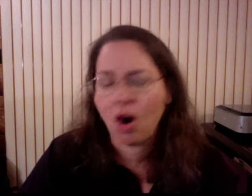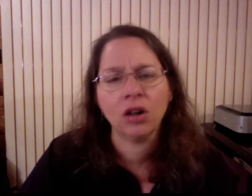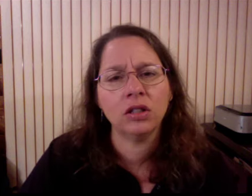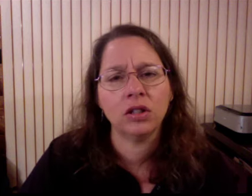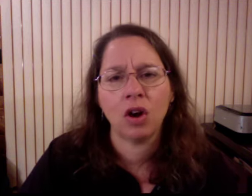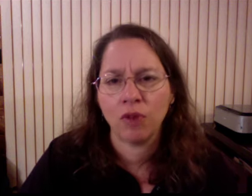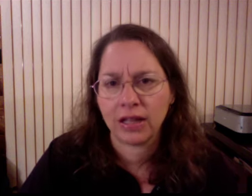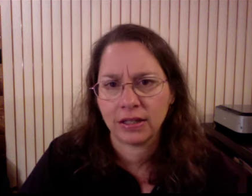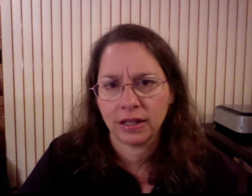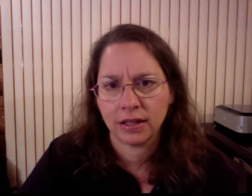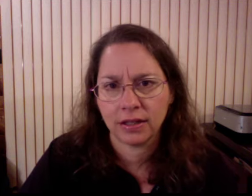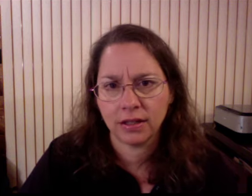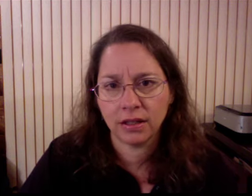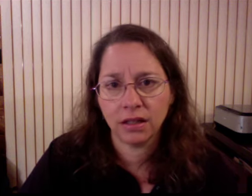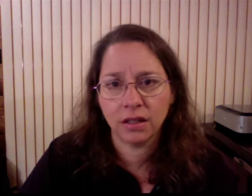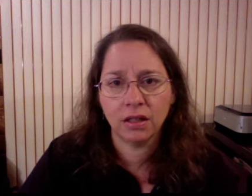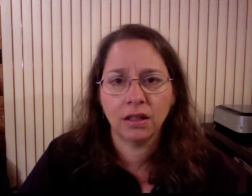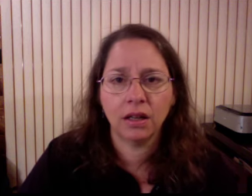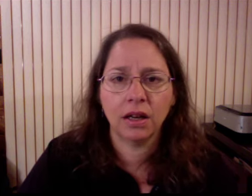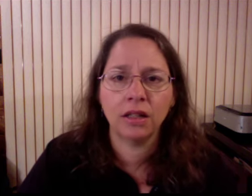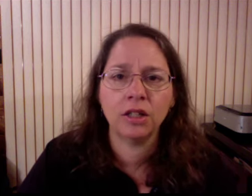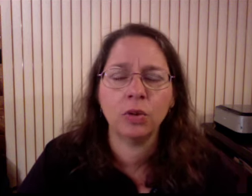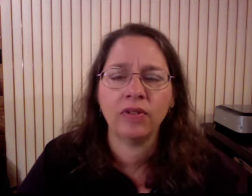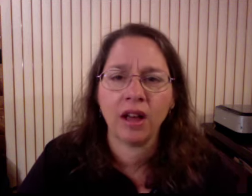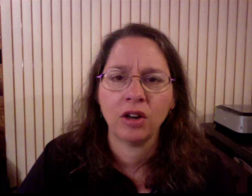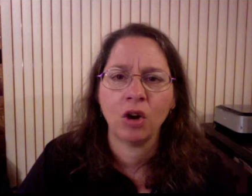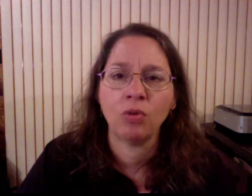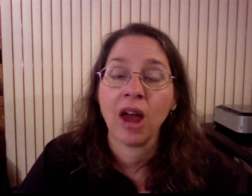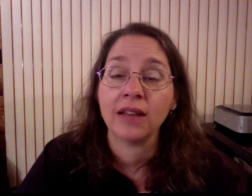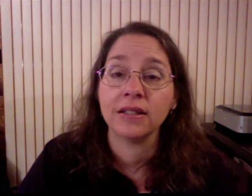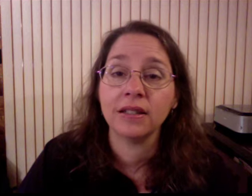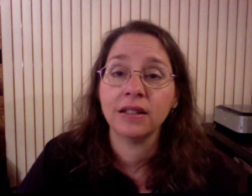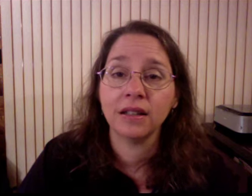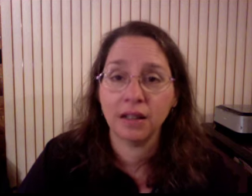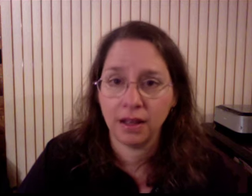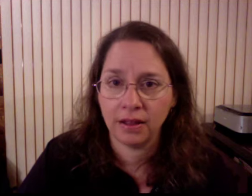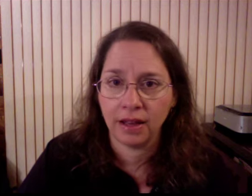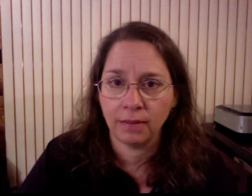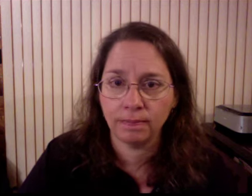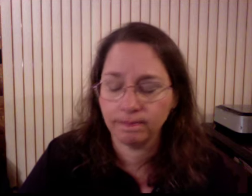hearts are restless until we find our rest in thee.